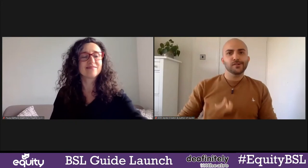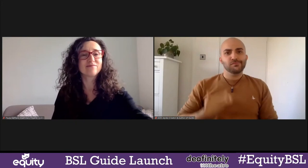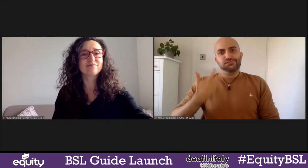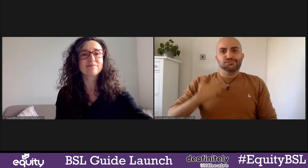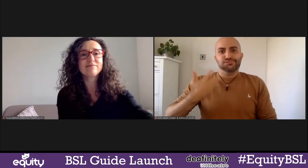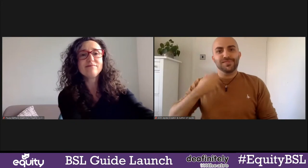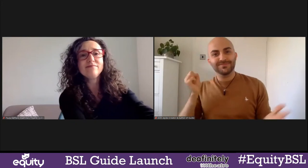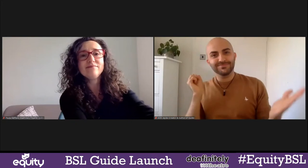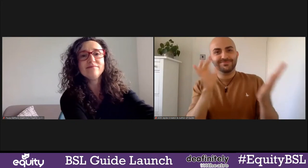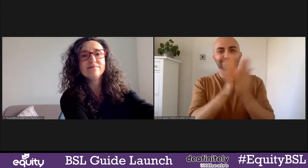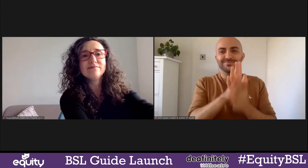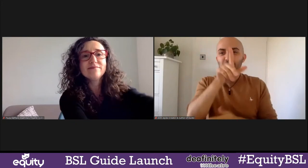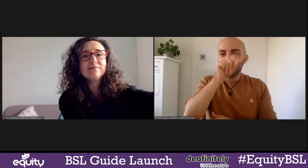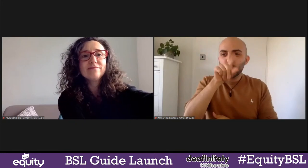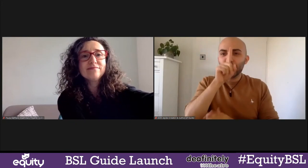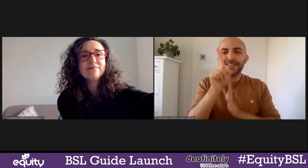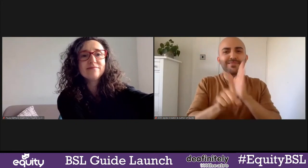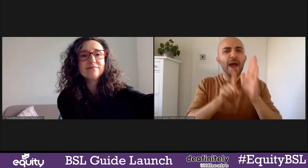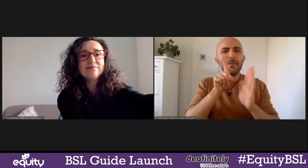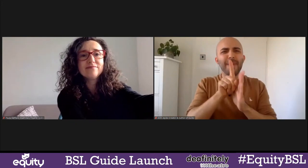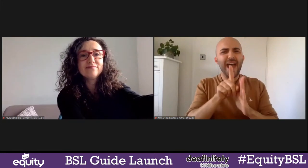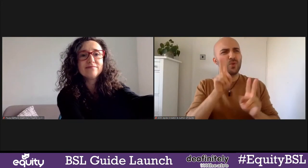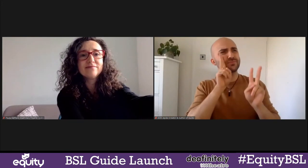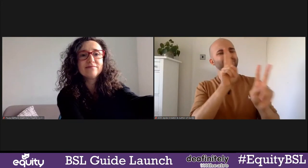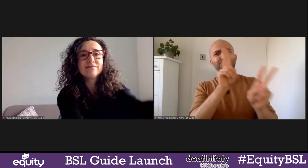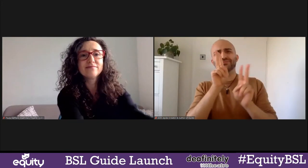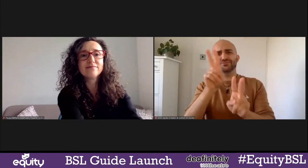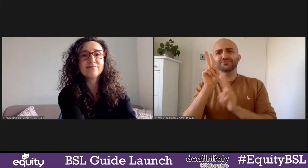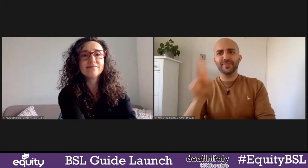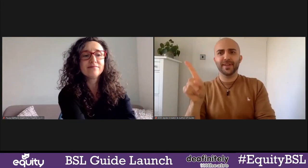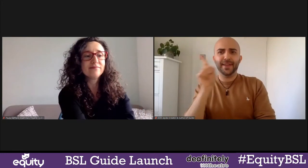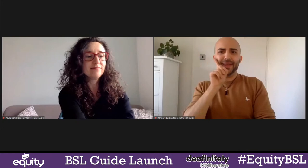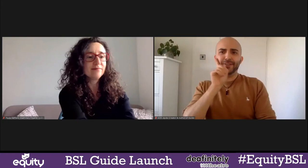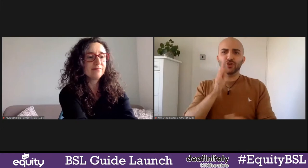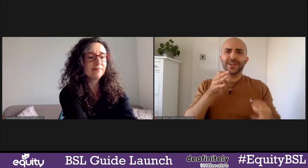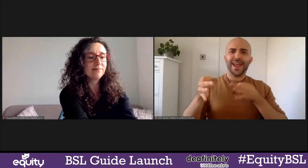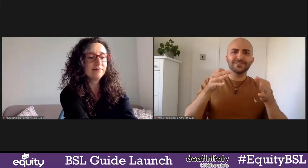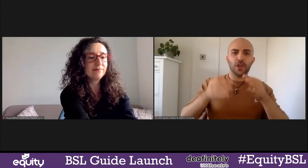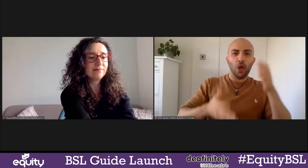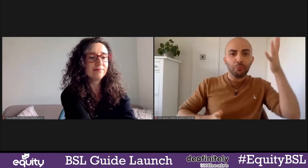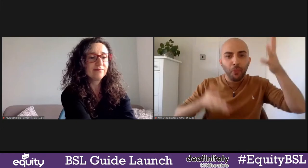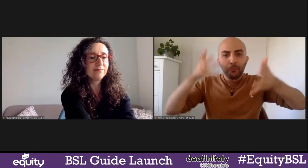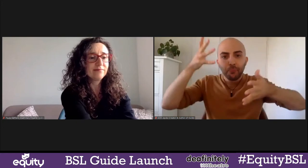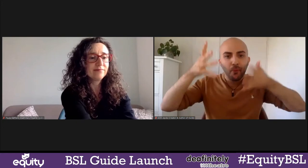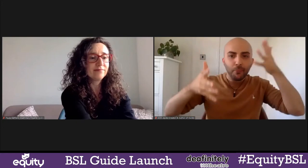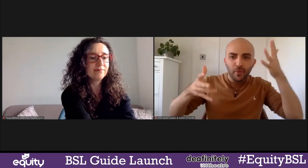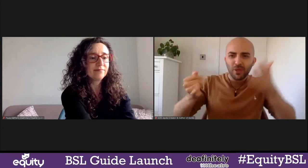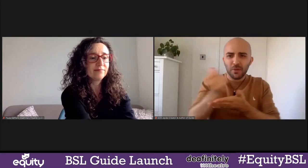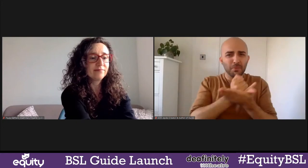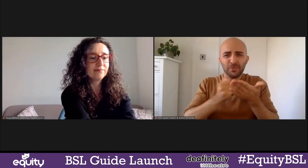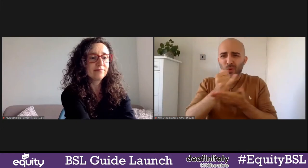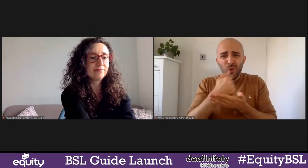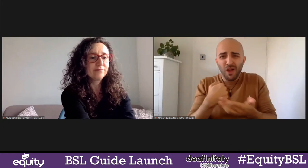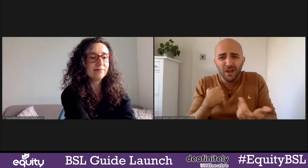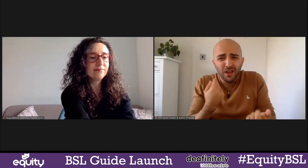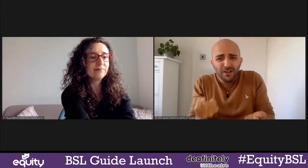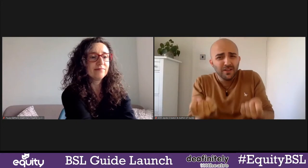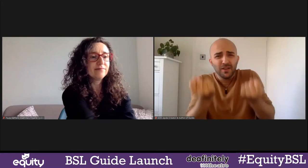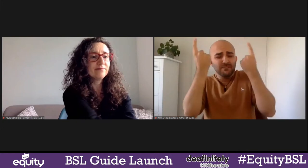2 years ago, I did some rather venting tweets talking about hearing actors using sign language in